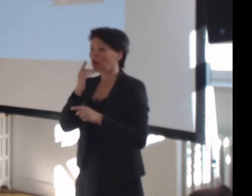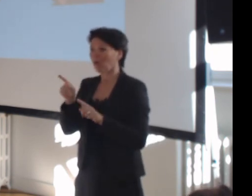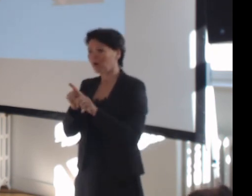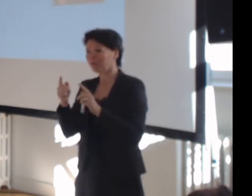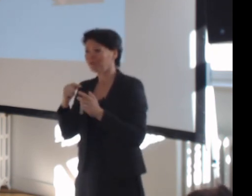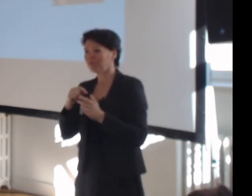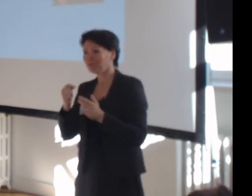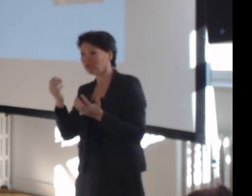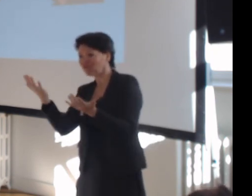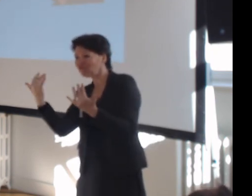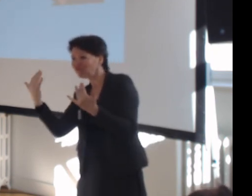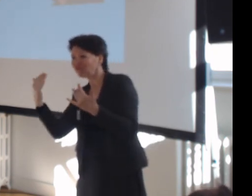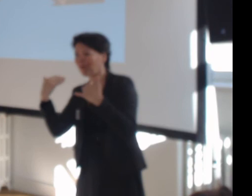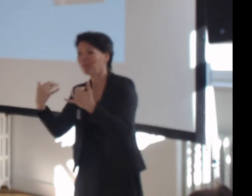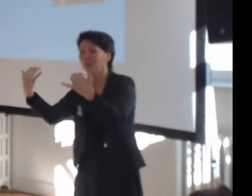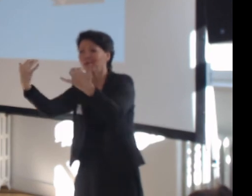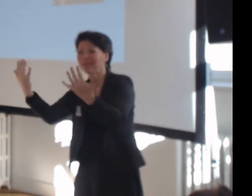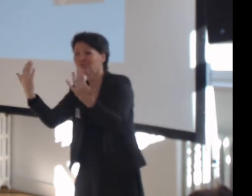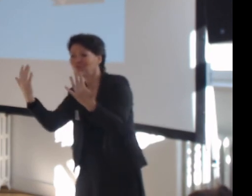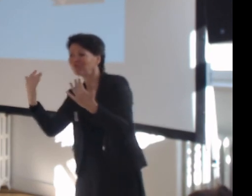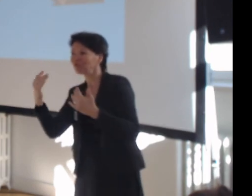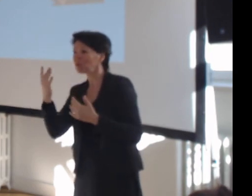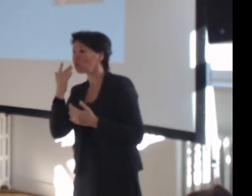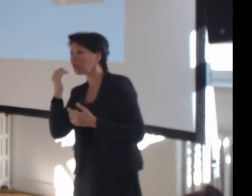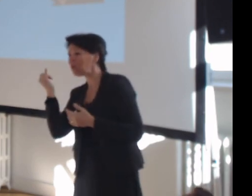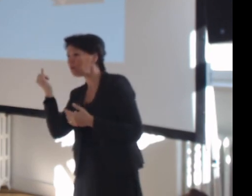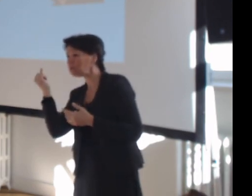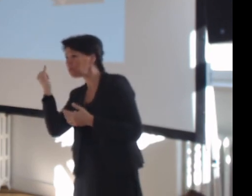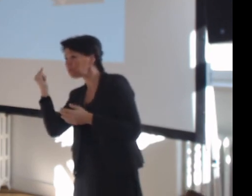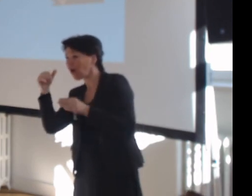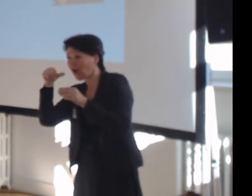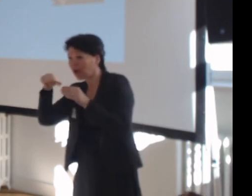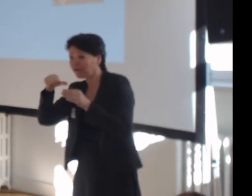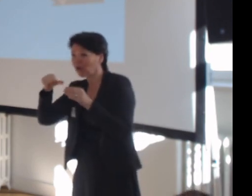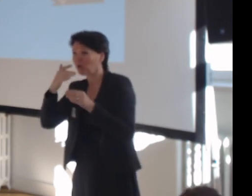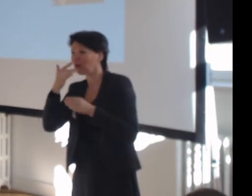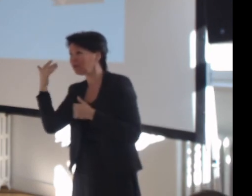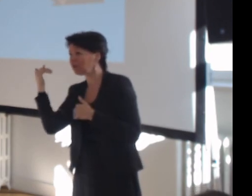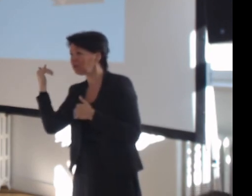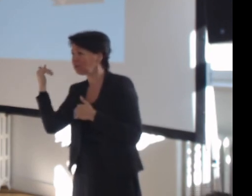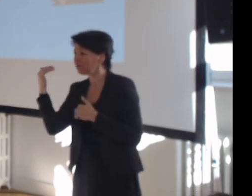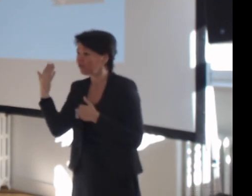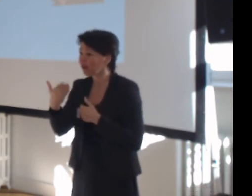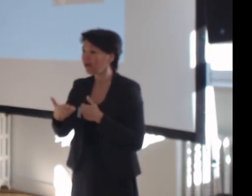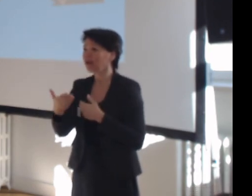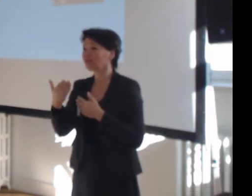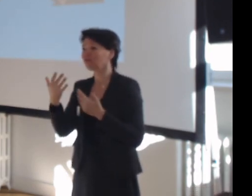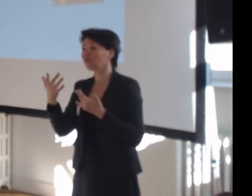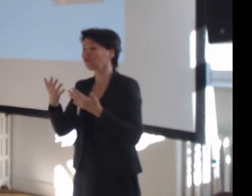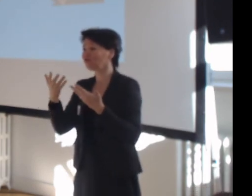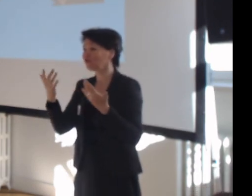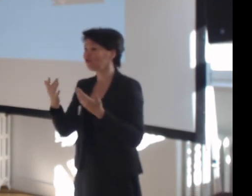audience. So is there someone who wants to add something or ask a question to